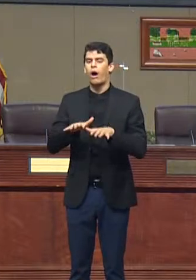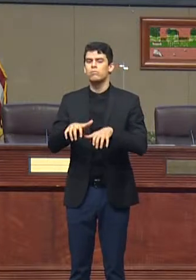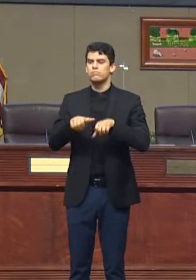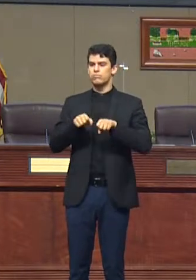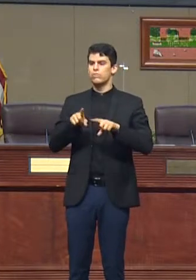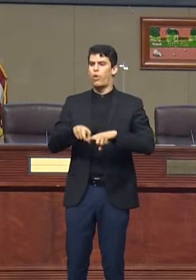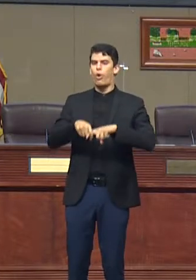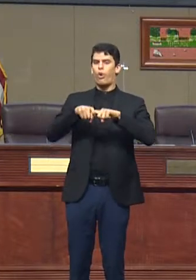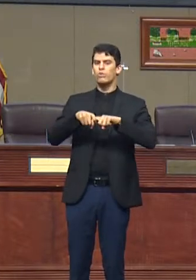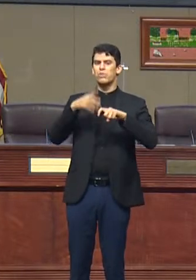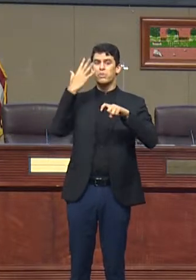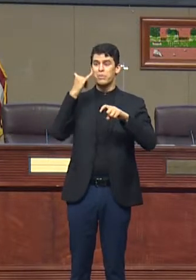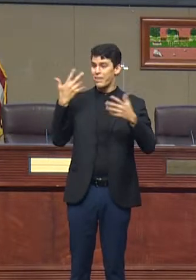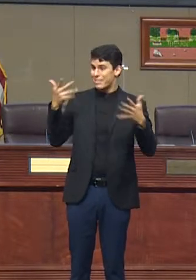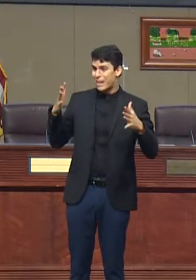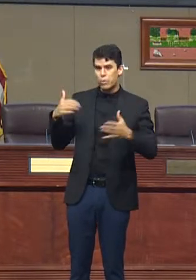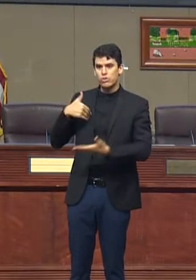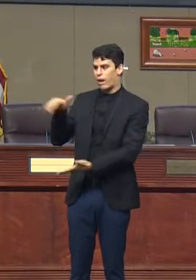el inventario para hacerlo.